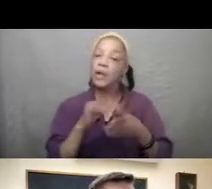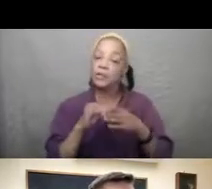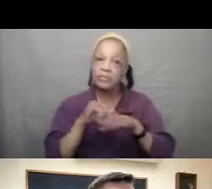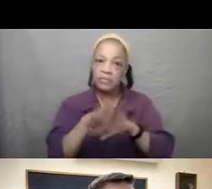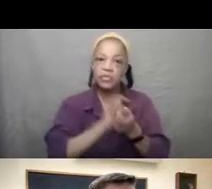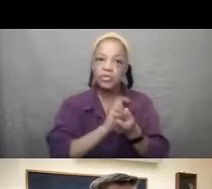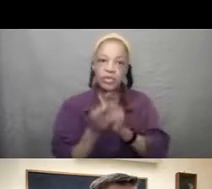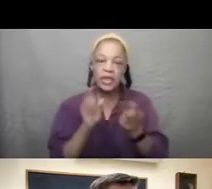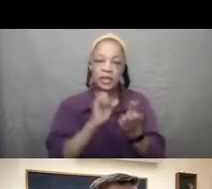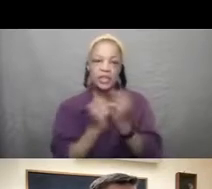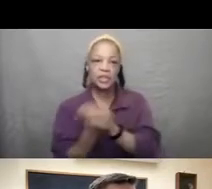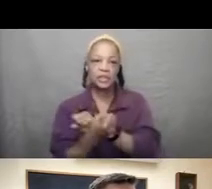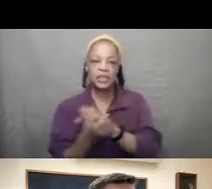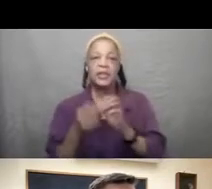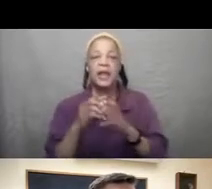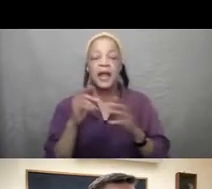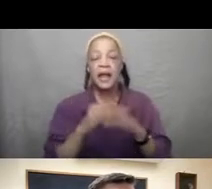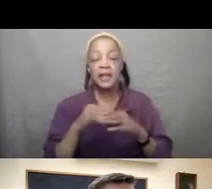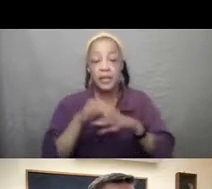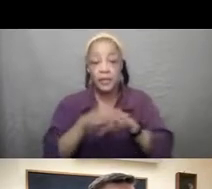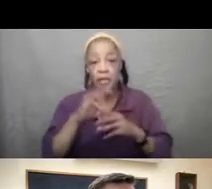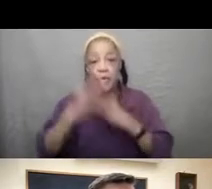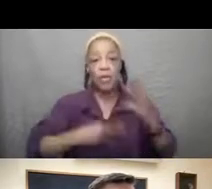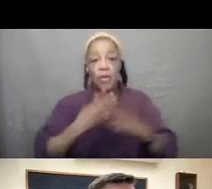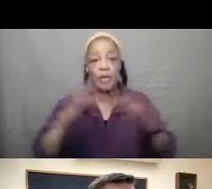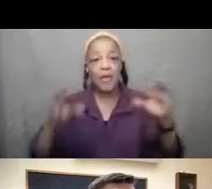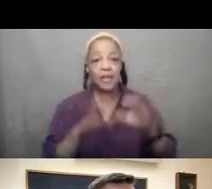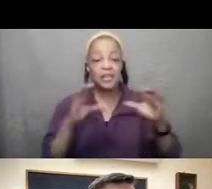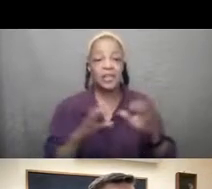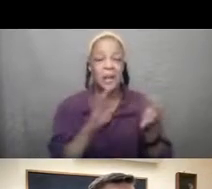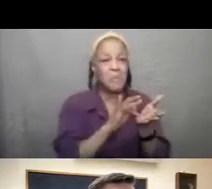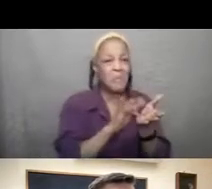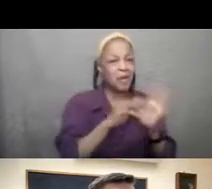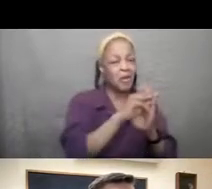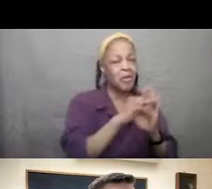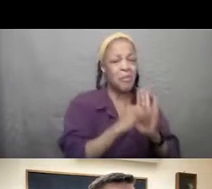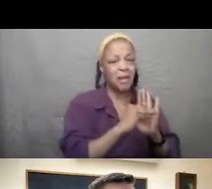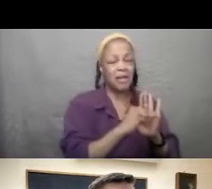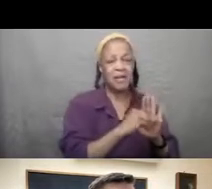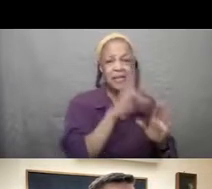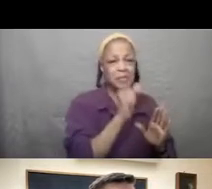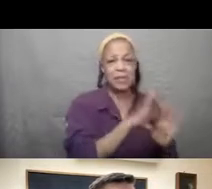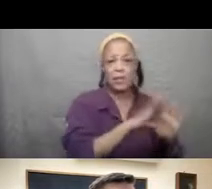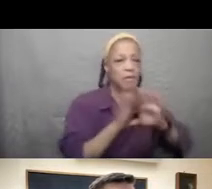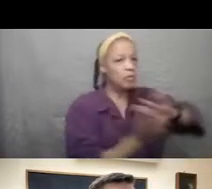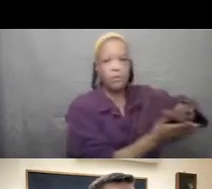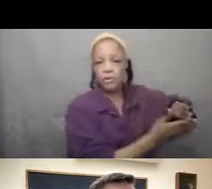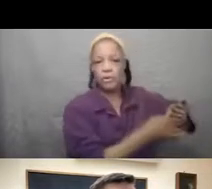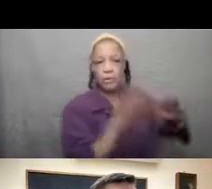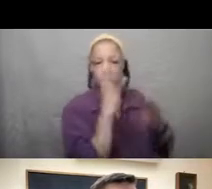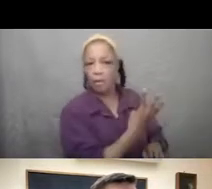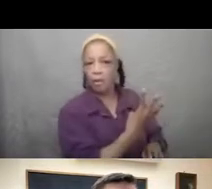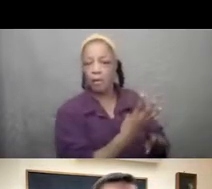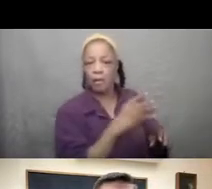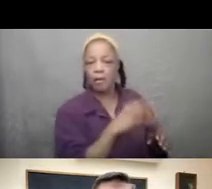for themselves and for the world through action. Rejecting a medical model of disability that pathologized their othered bodies and minds, and adopting a